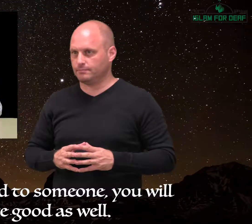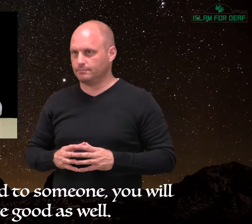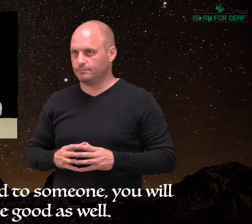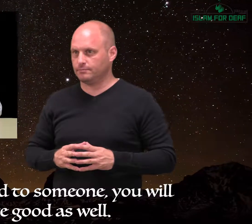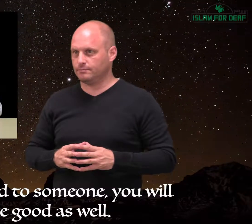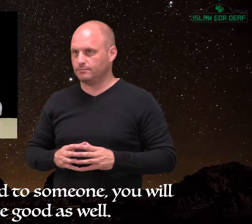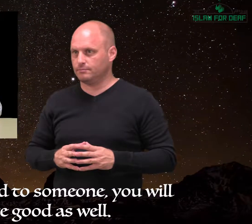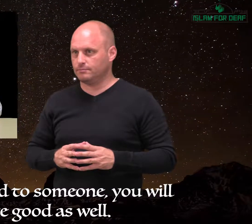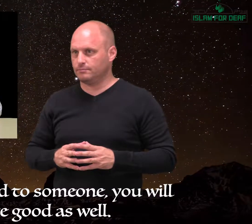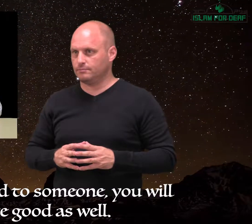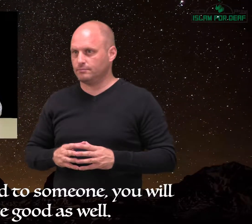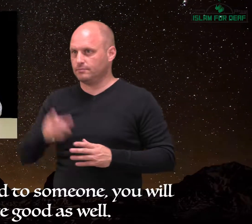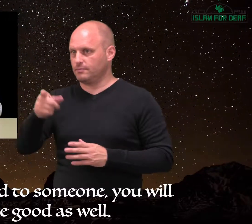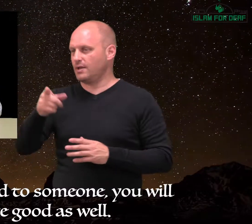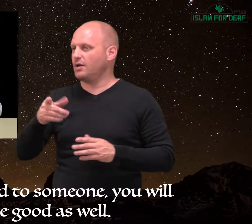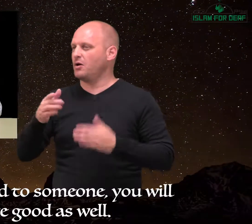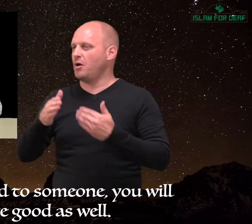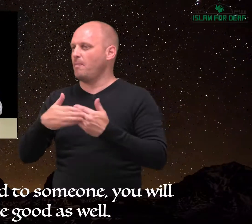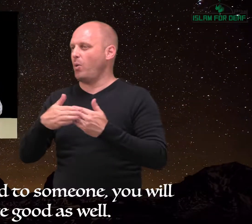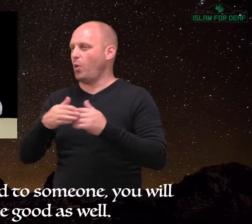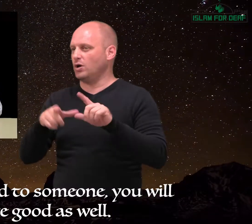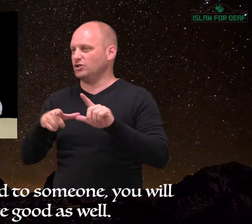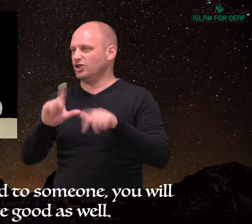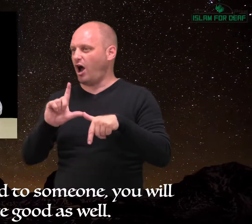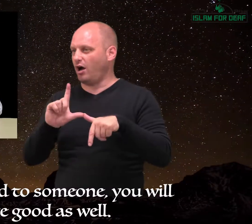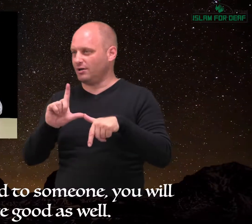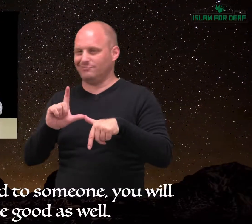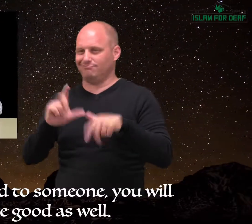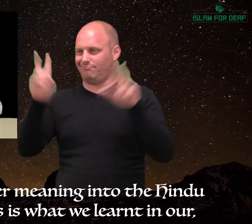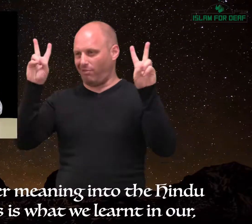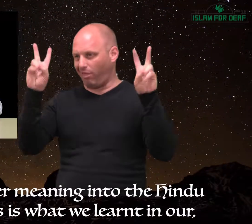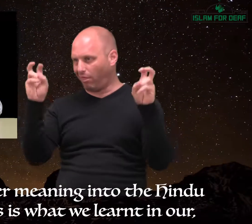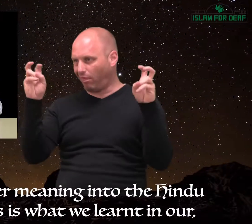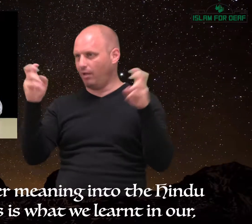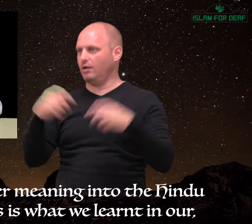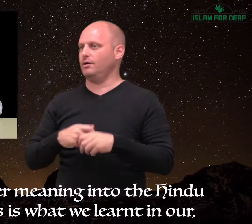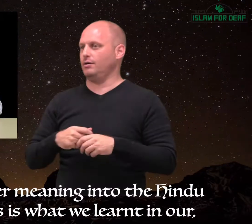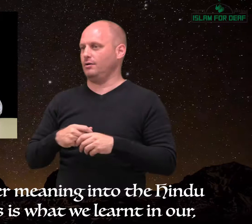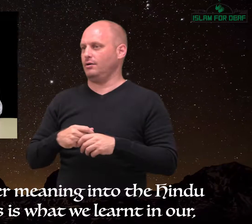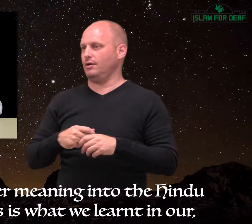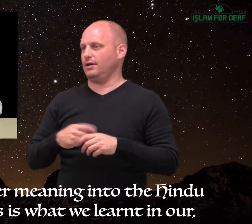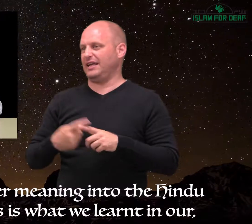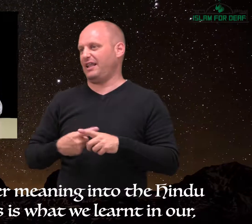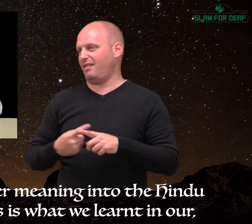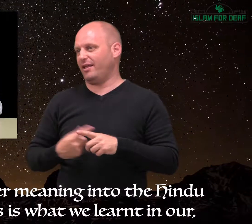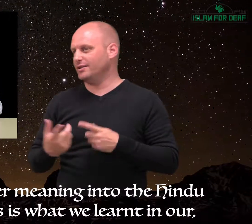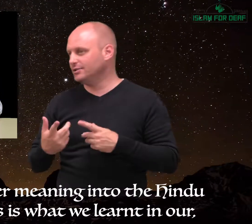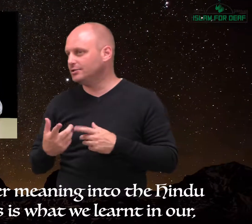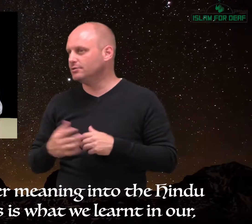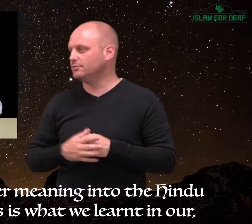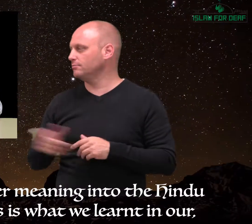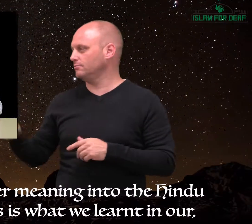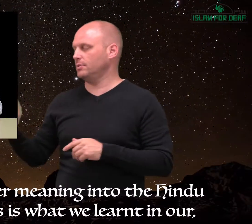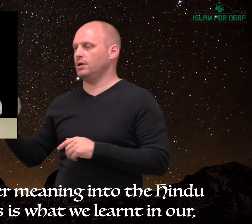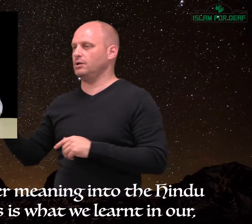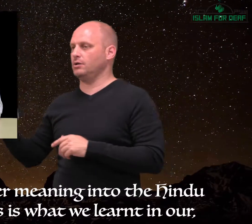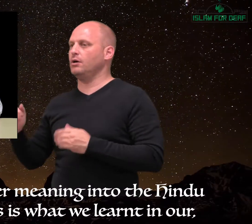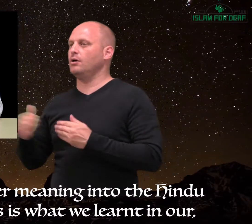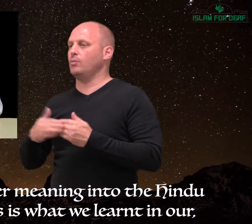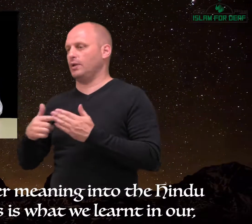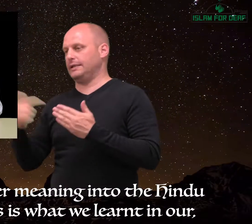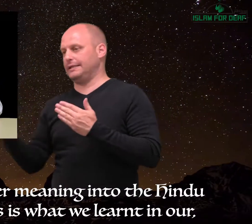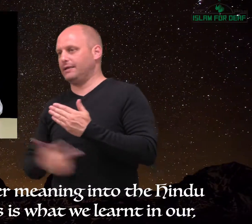Okay. Okay. I'm going to have to leave this just more of the terminology, isn't Yeah. That terminology, because it's not... Yeah. It be some, you know, more deeper meaning